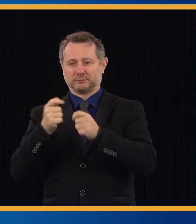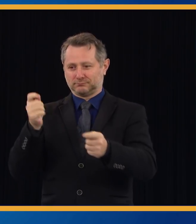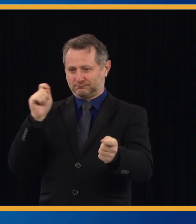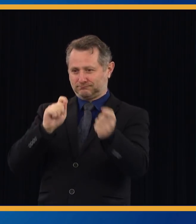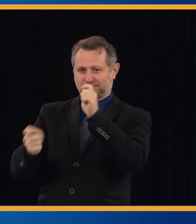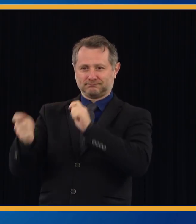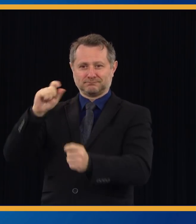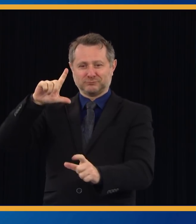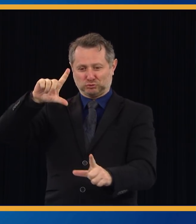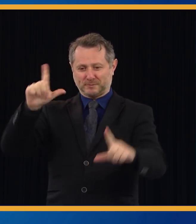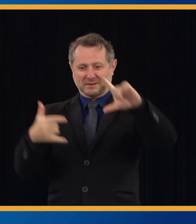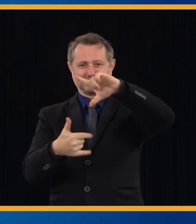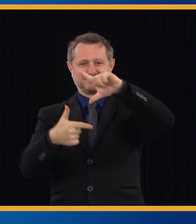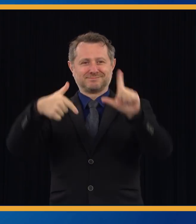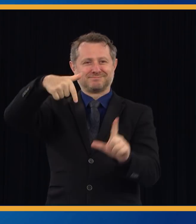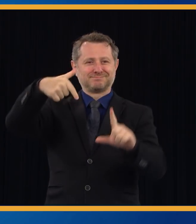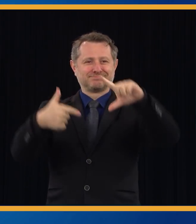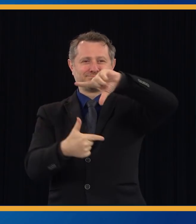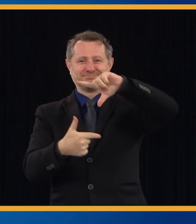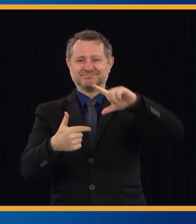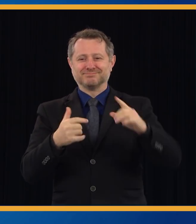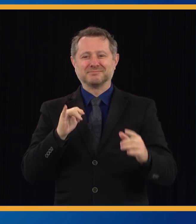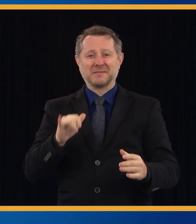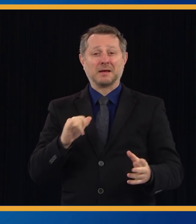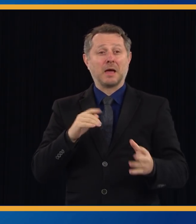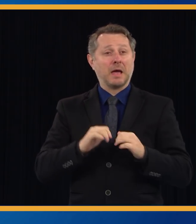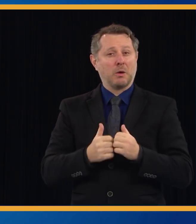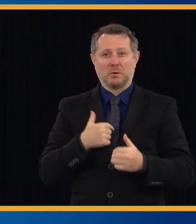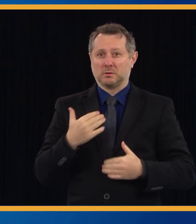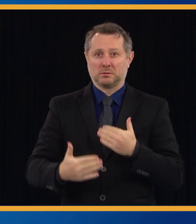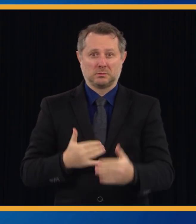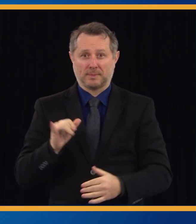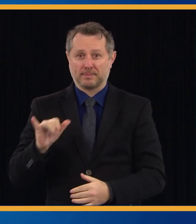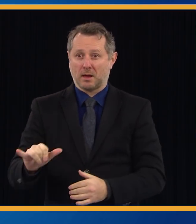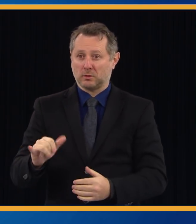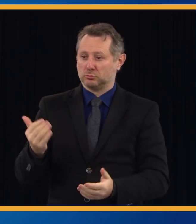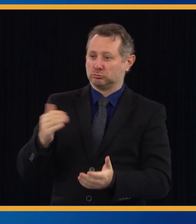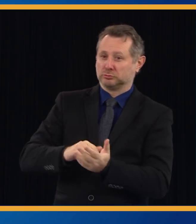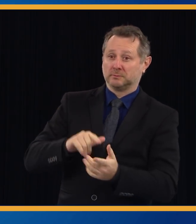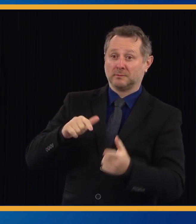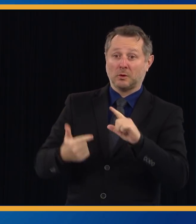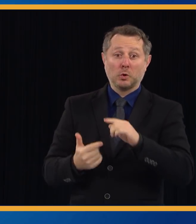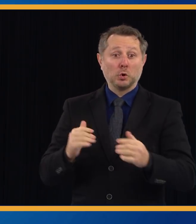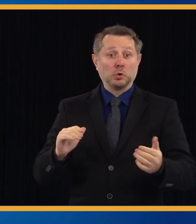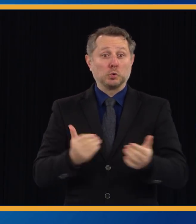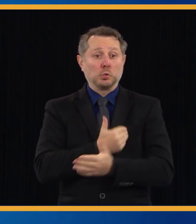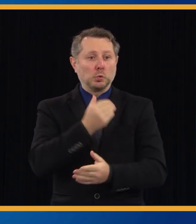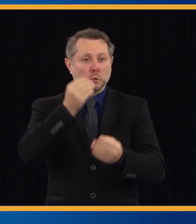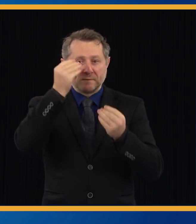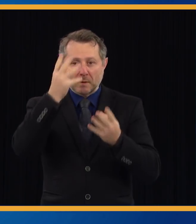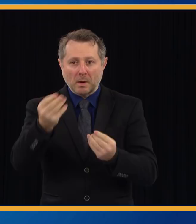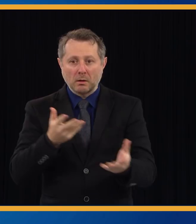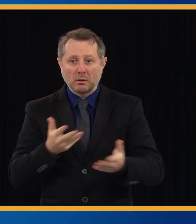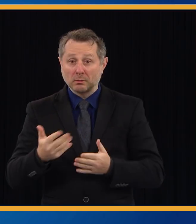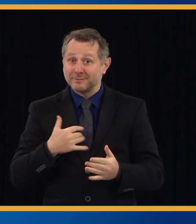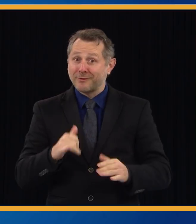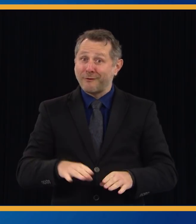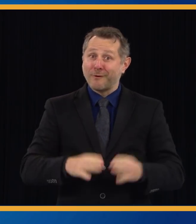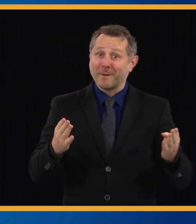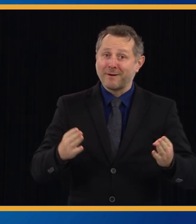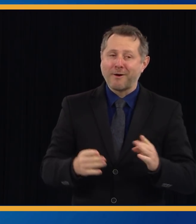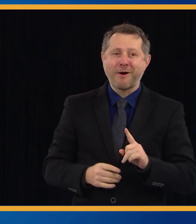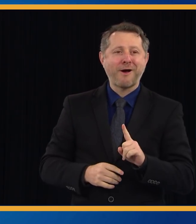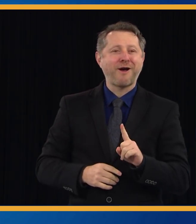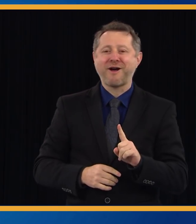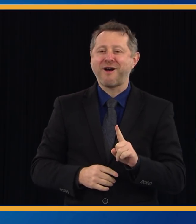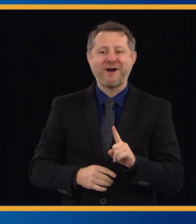take this pause in life, and say, when we reopen, we're going to be better for it.